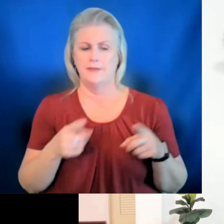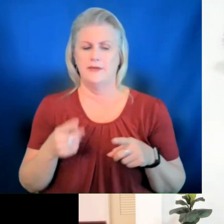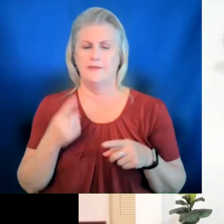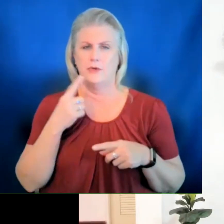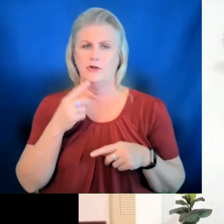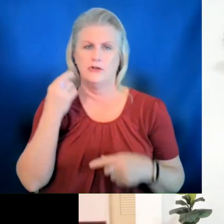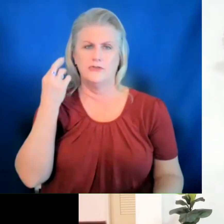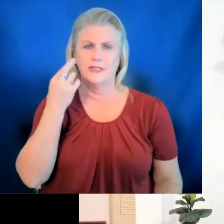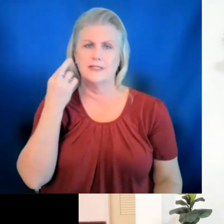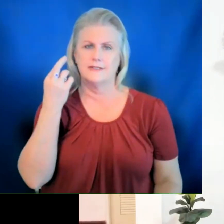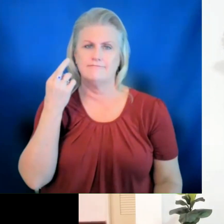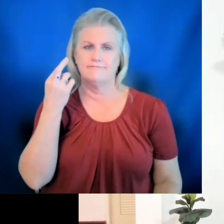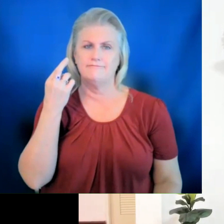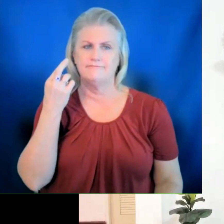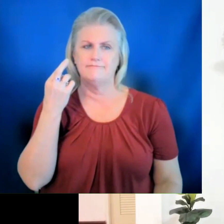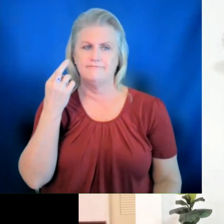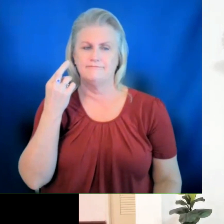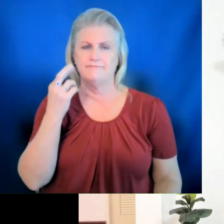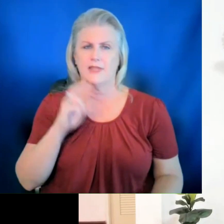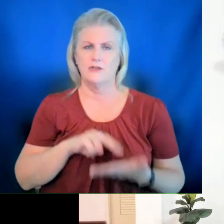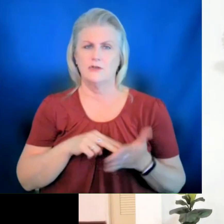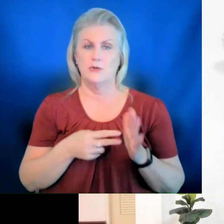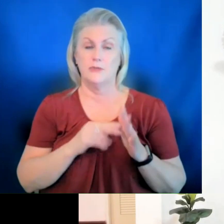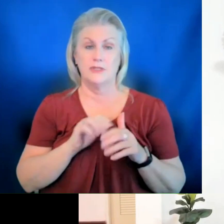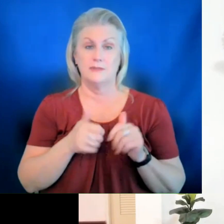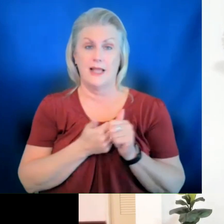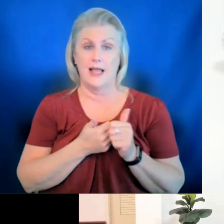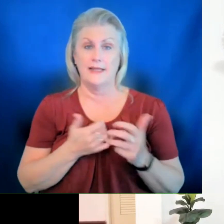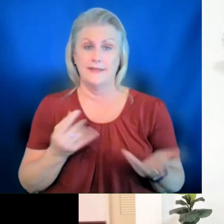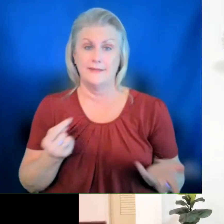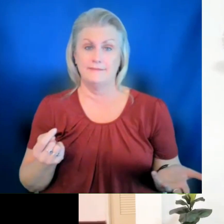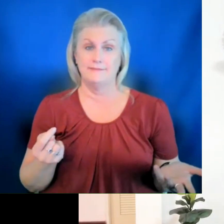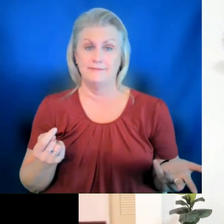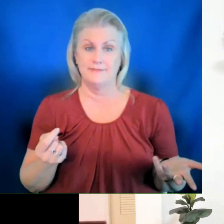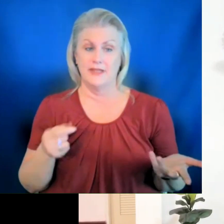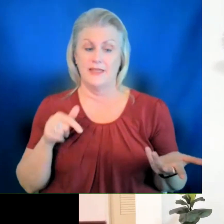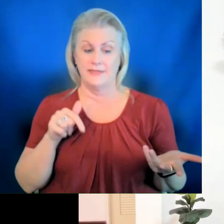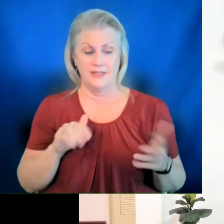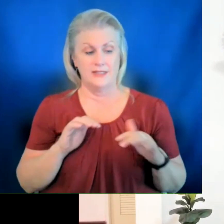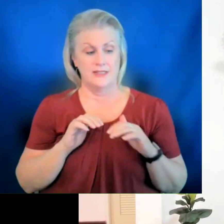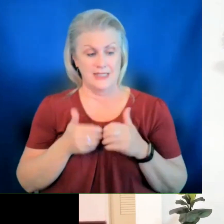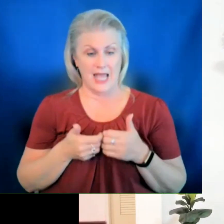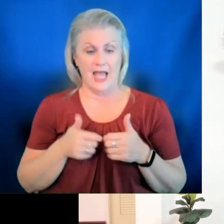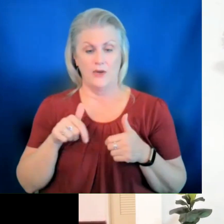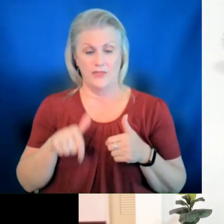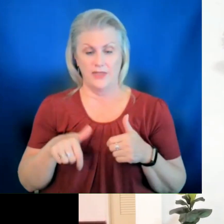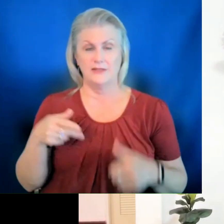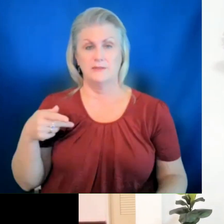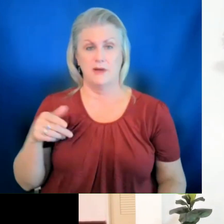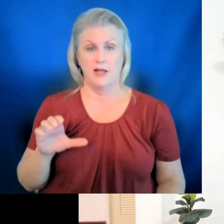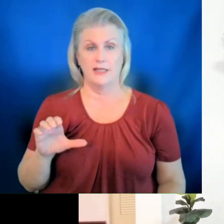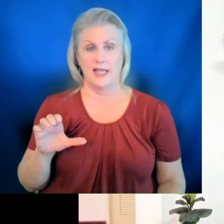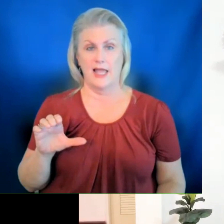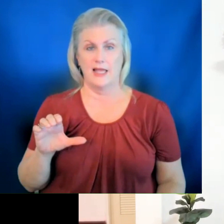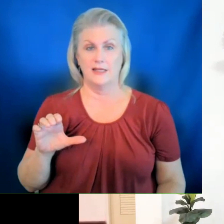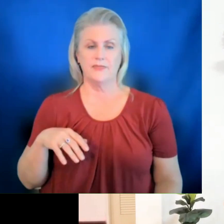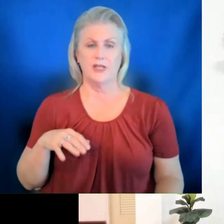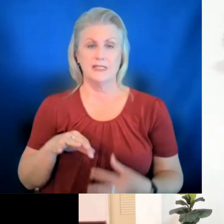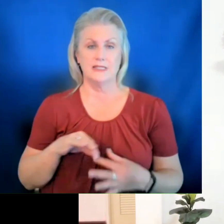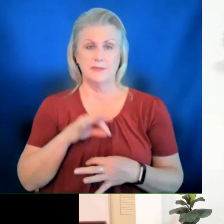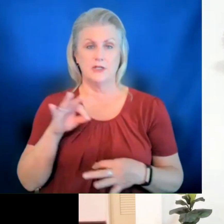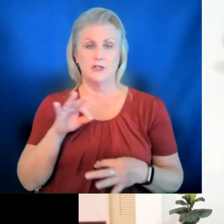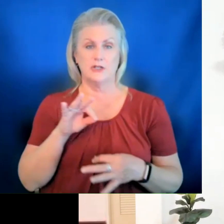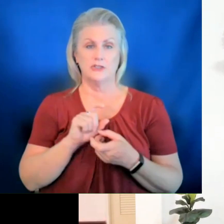transitions, they happened with a reason. There is a purpose behind it. And this is